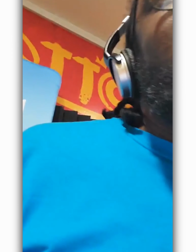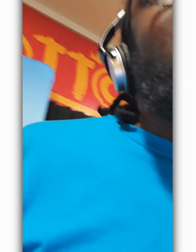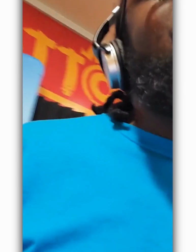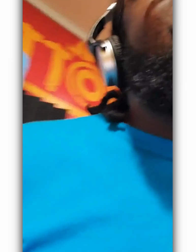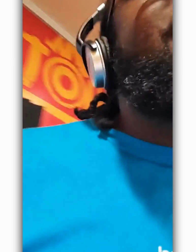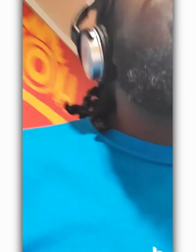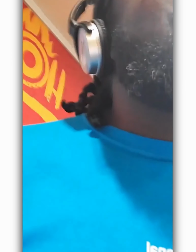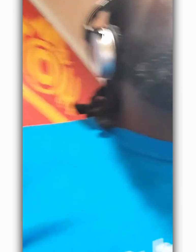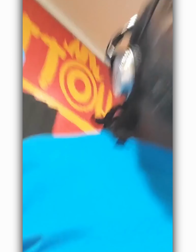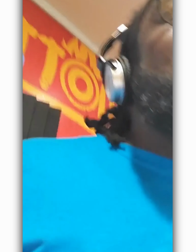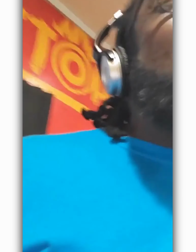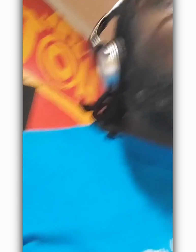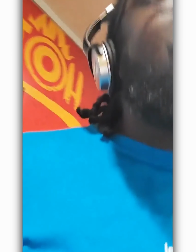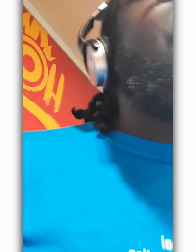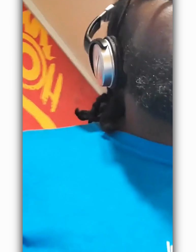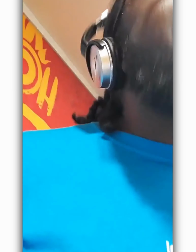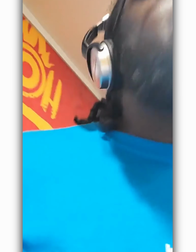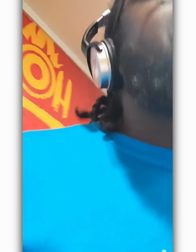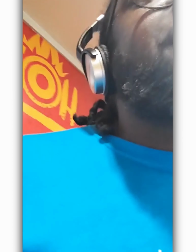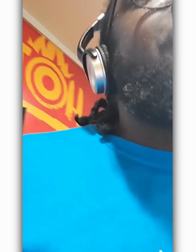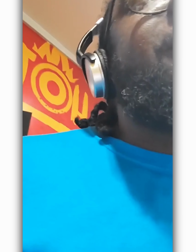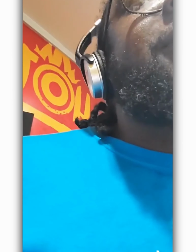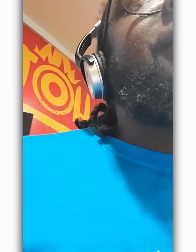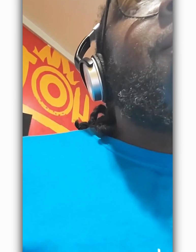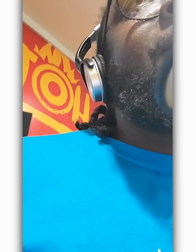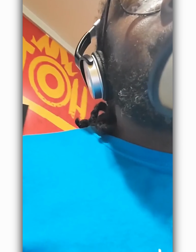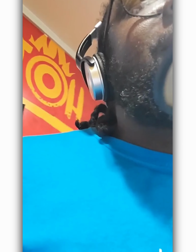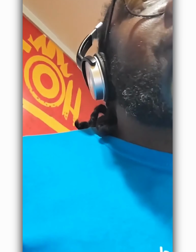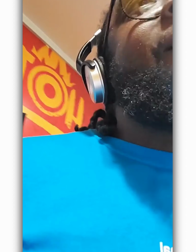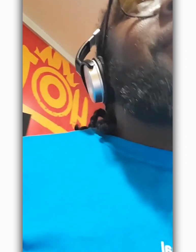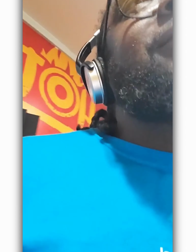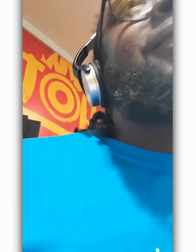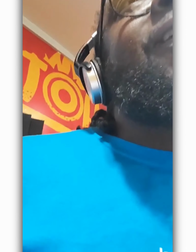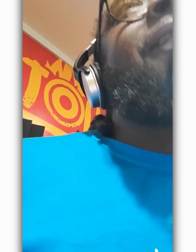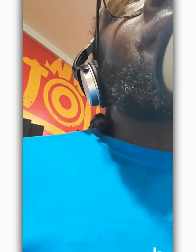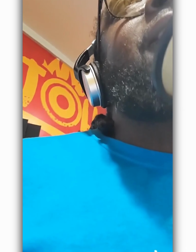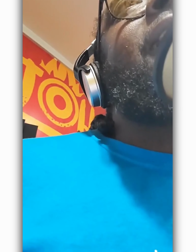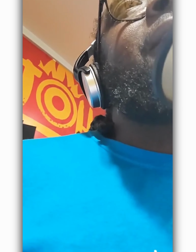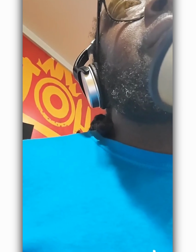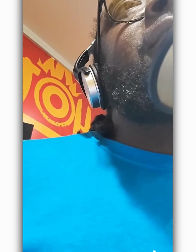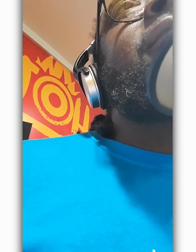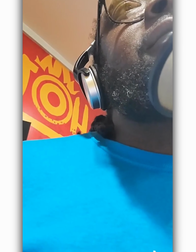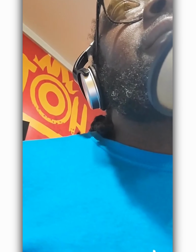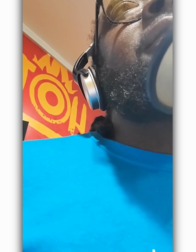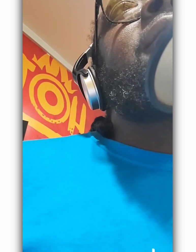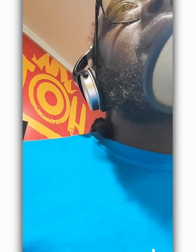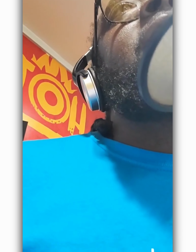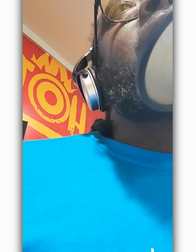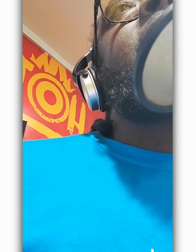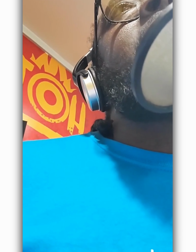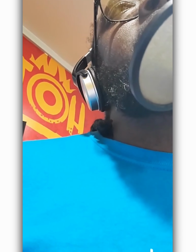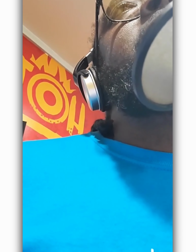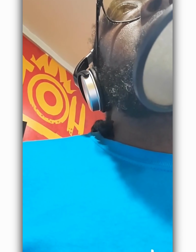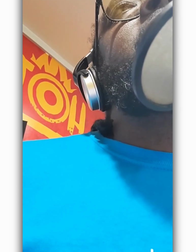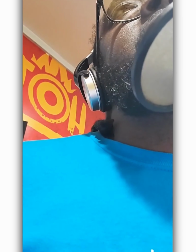Thank you. Good evening, ma'am. Good evening. My name is Joy, and I'll be Dario's interpreter this